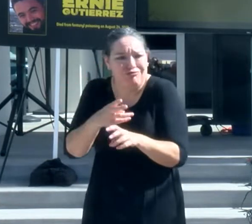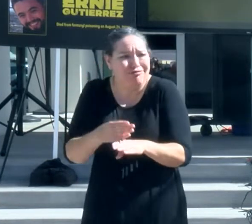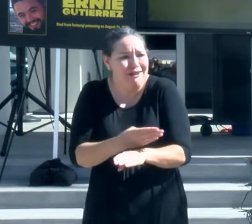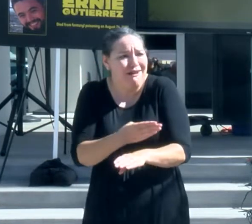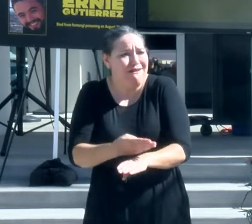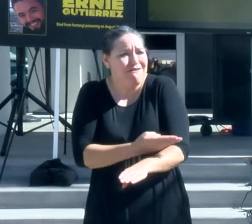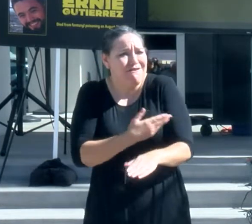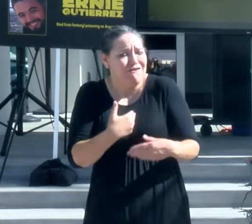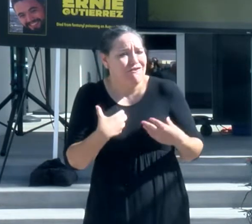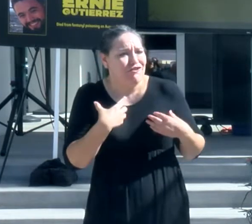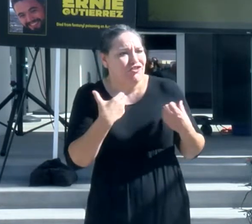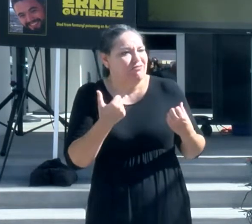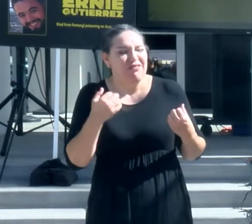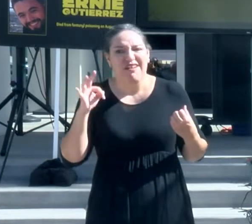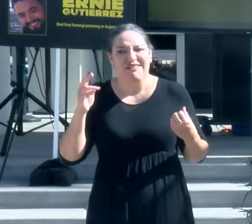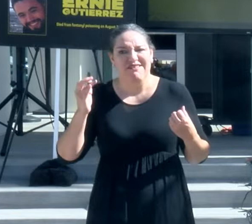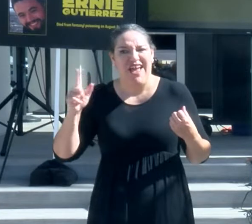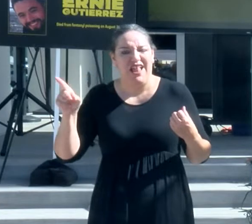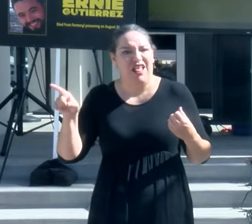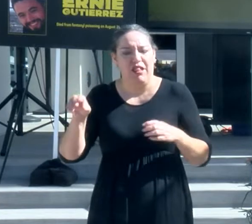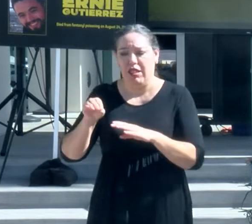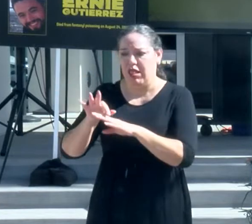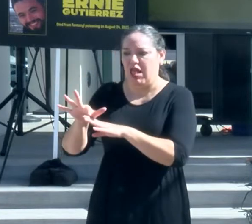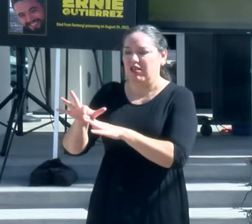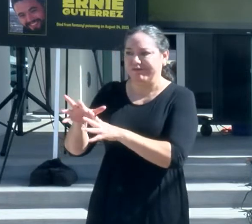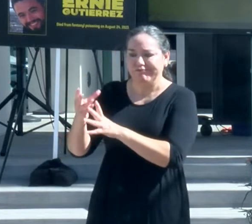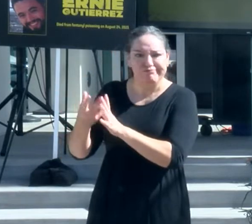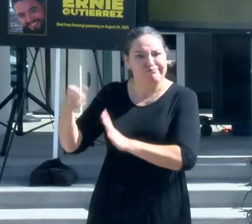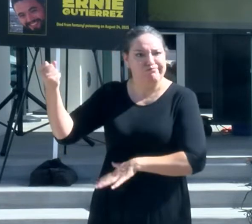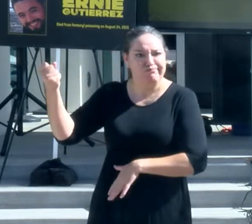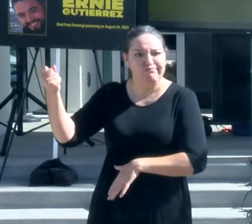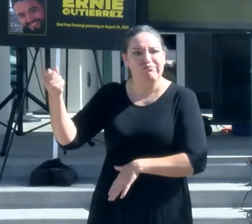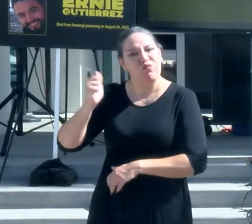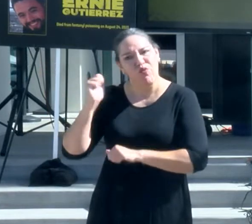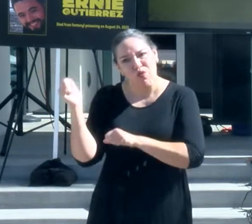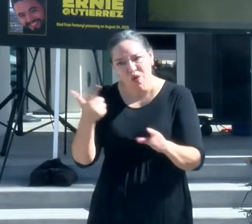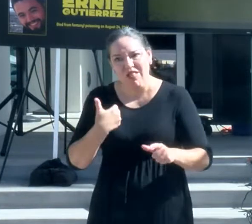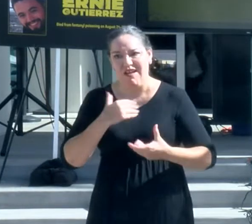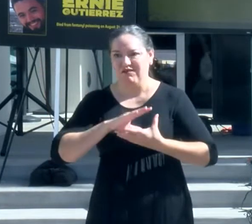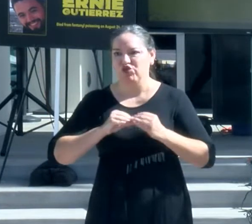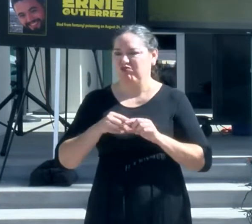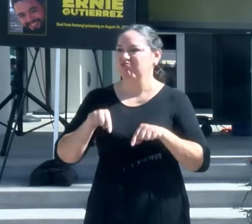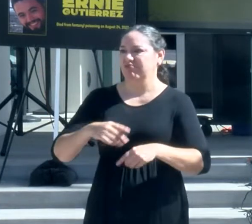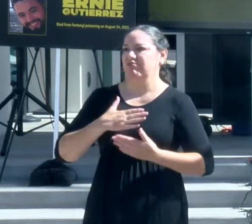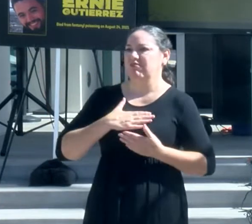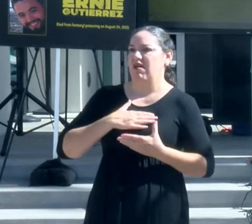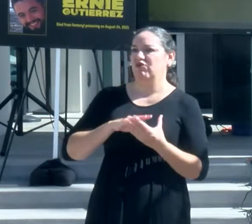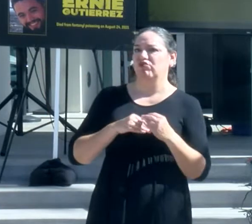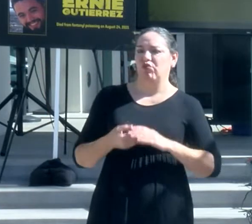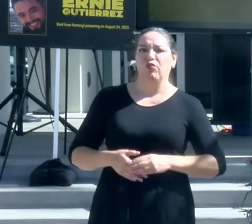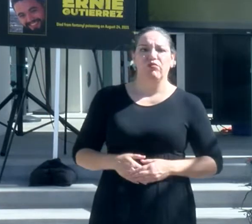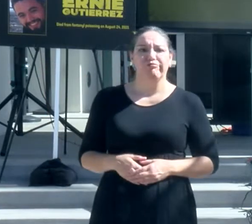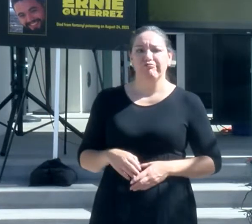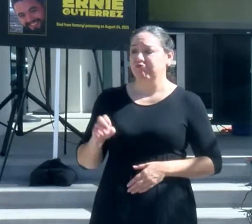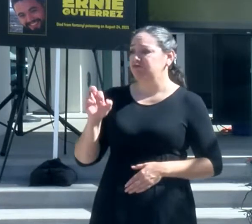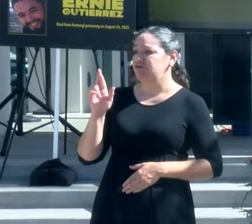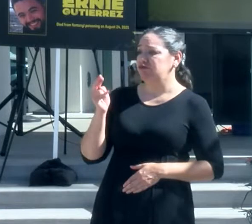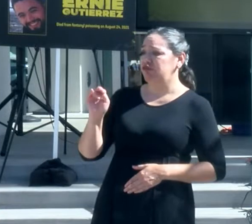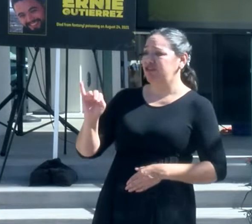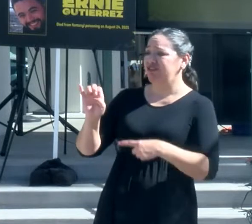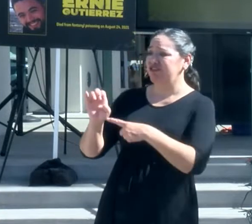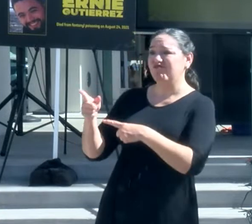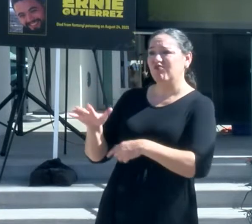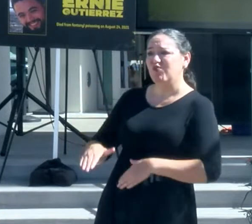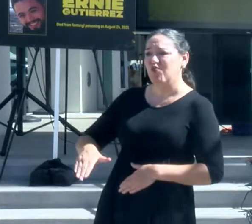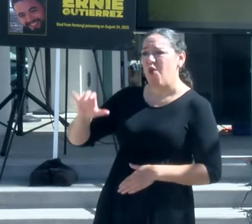me. We all have a story to tell. This is my story. Growing up, Ernie loved sports